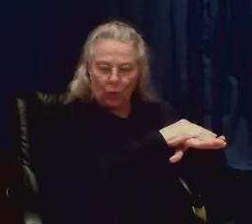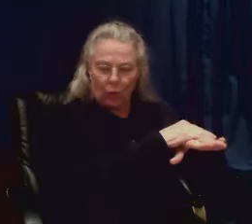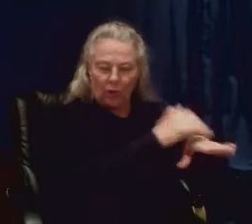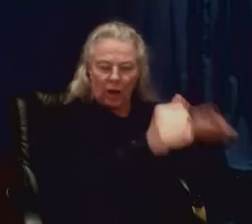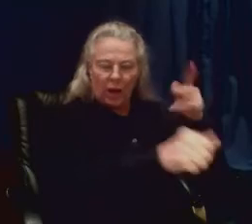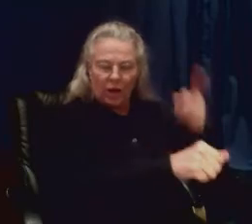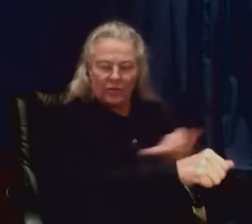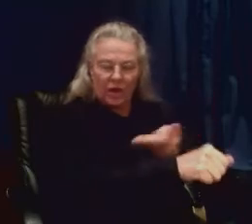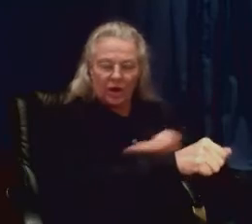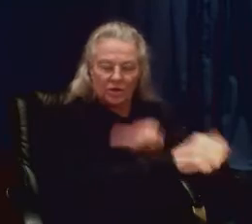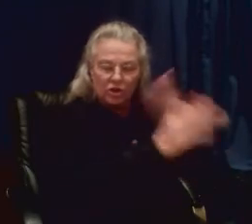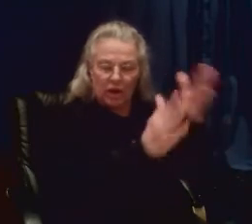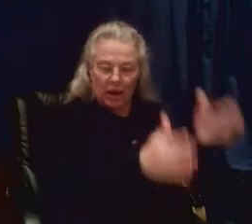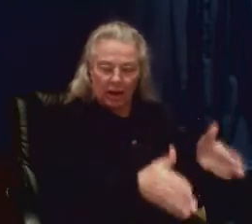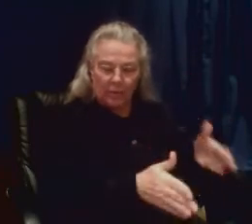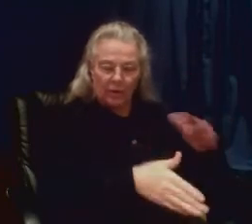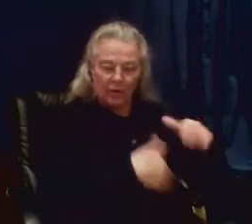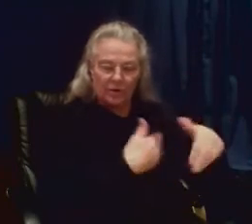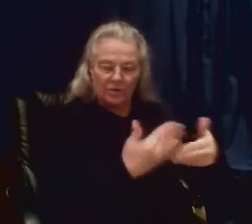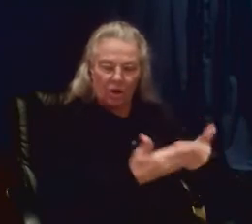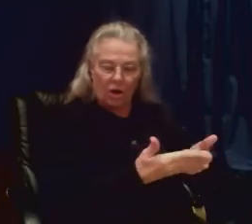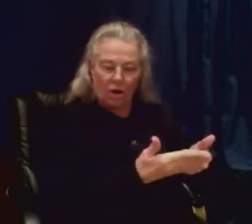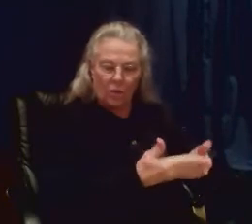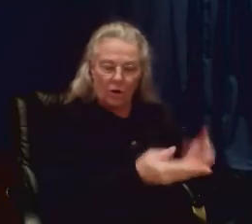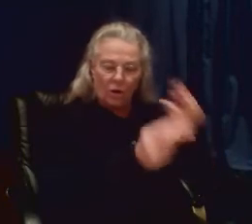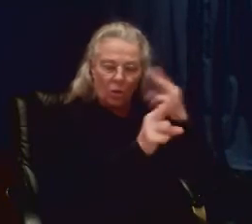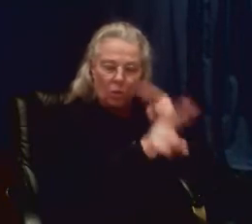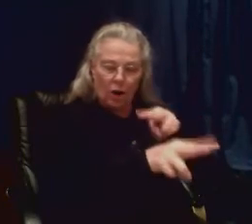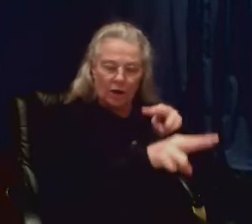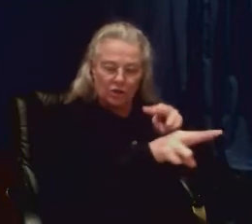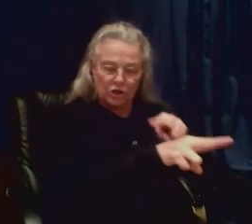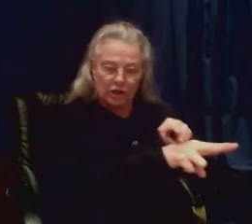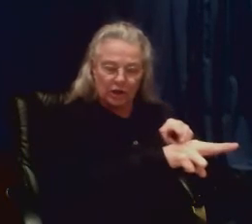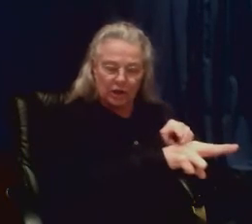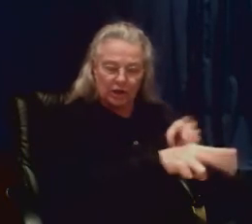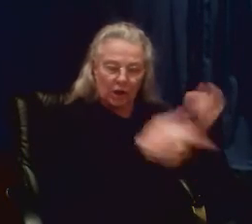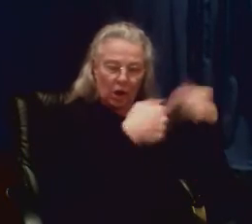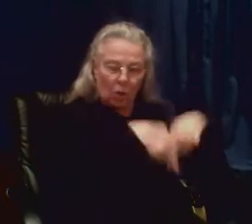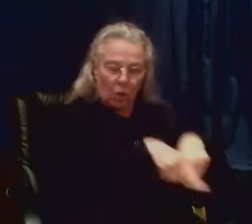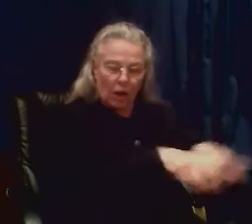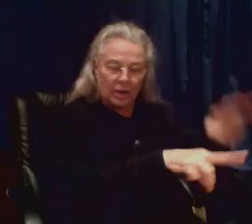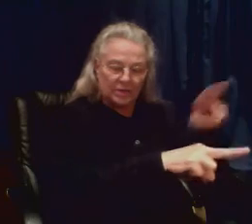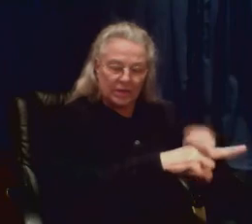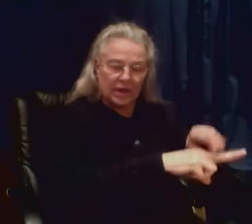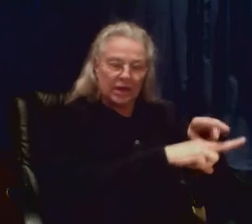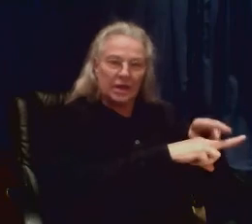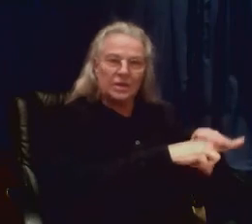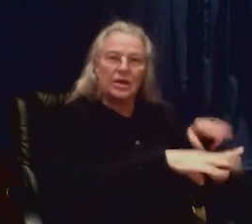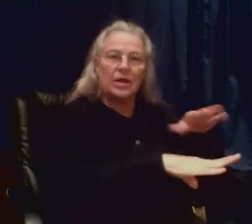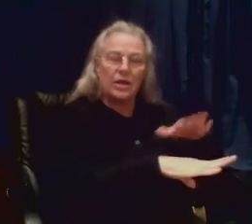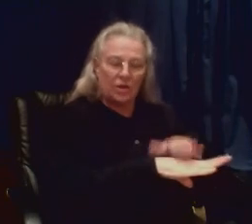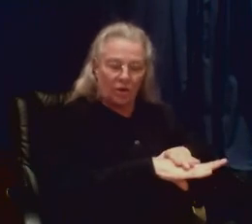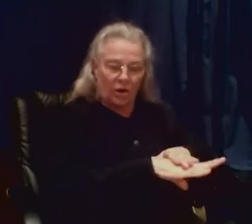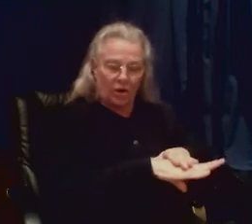born. The shepherds all were watching while seated on